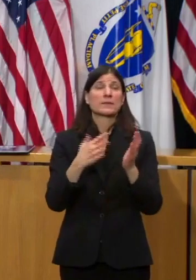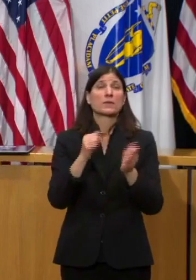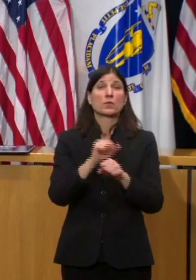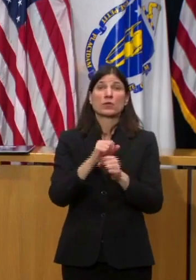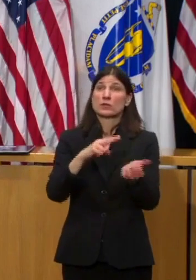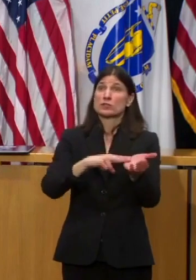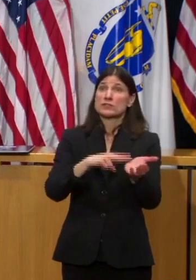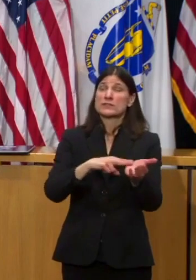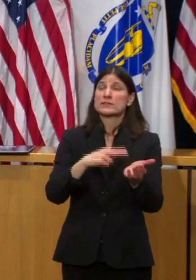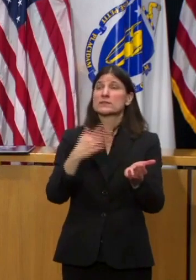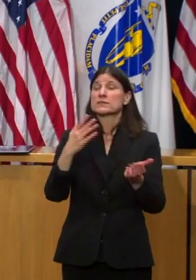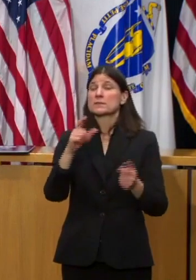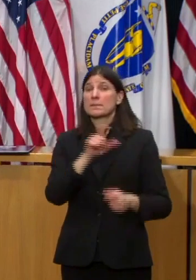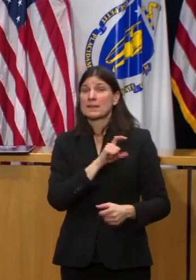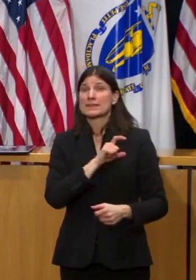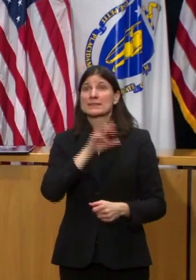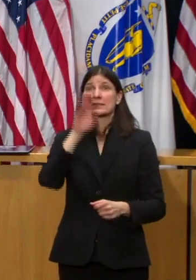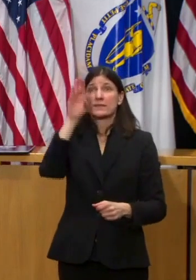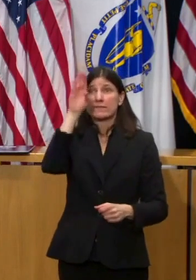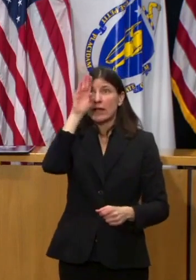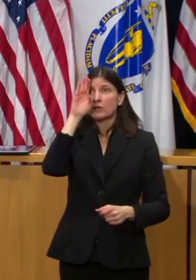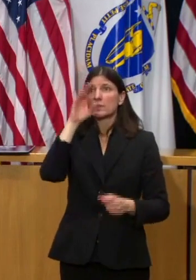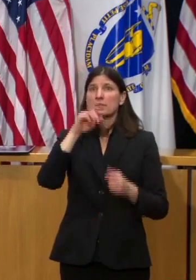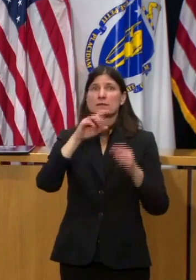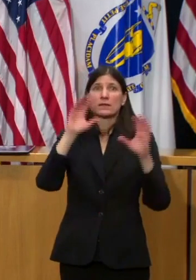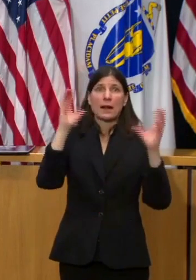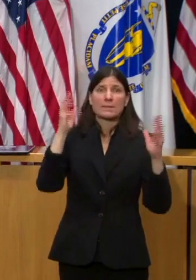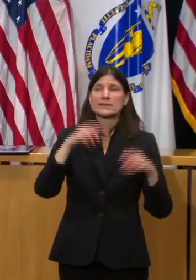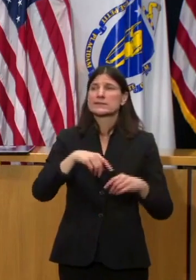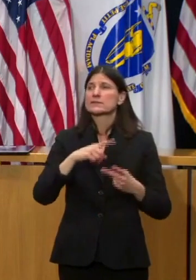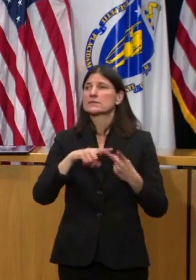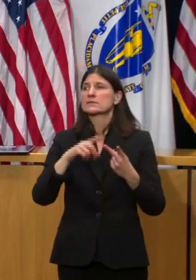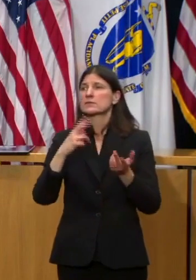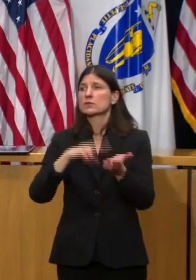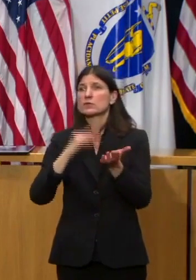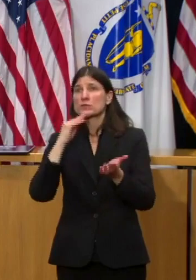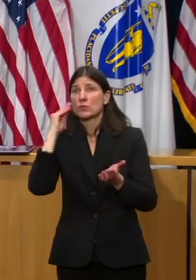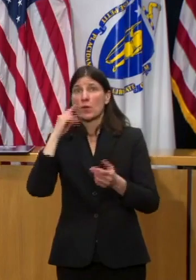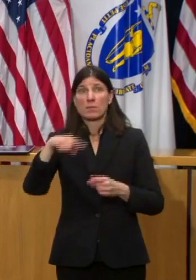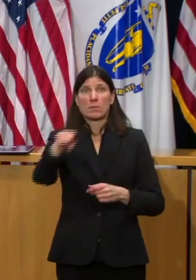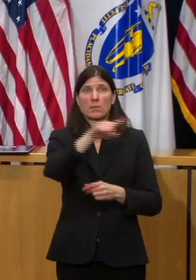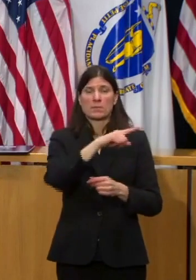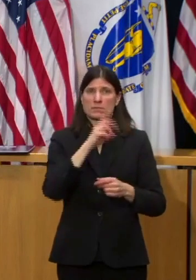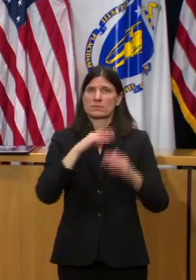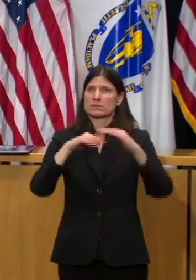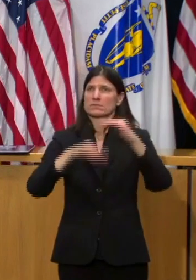in nursing homes and work in emergency rooms and hospitals. So